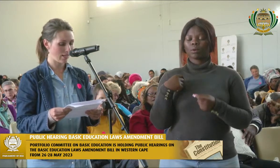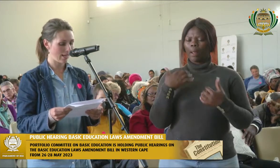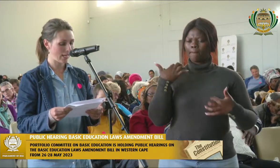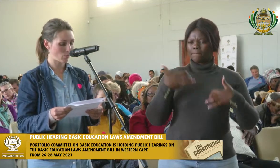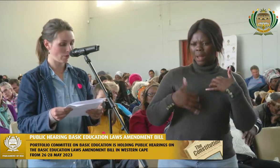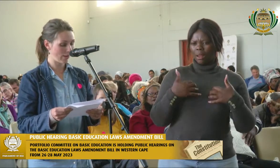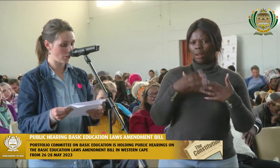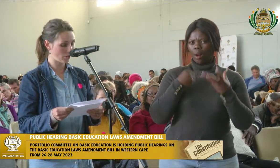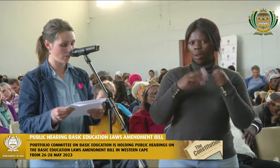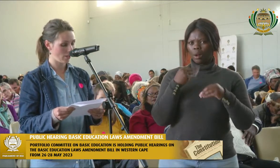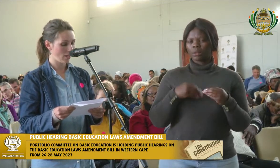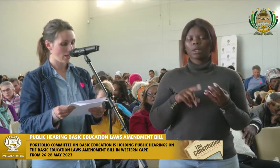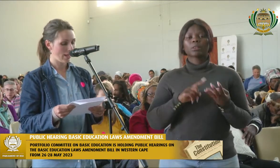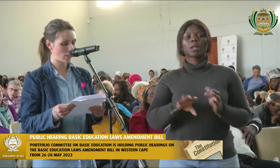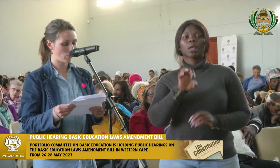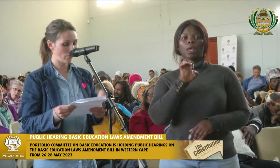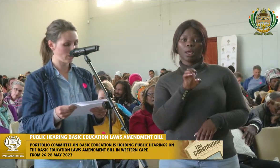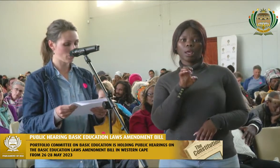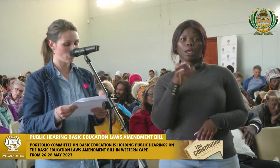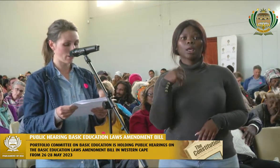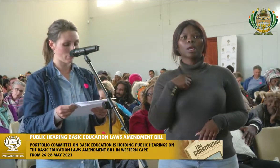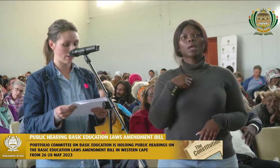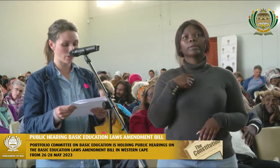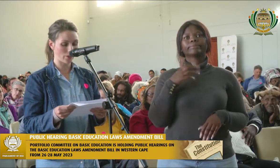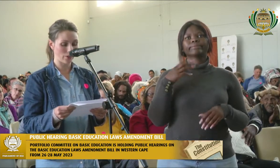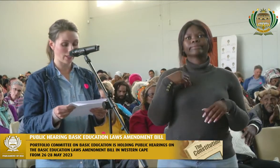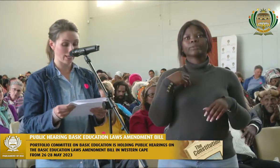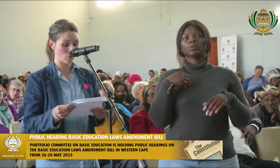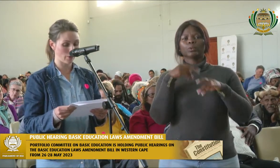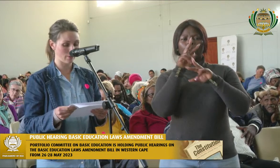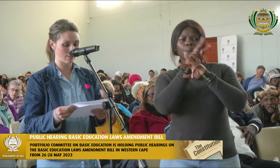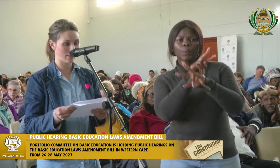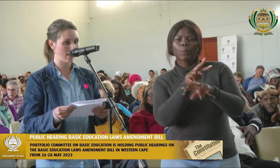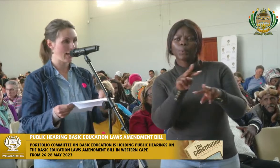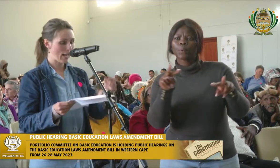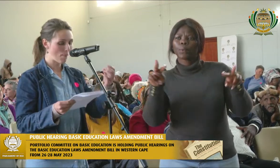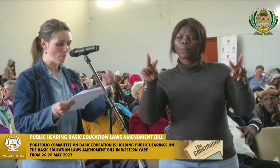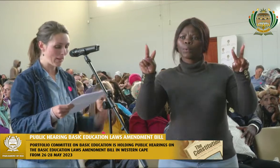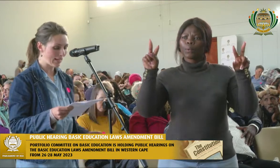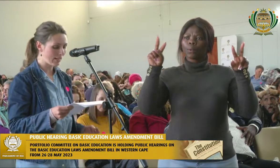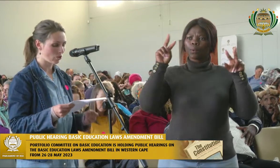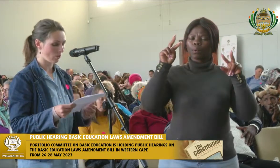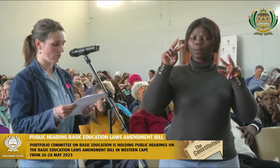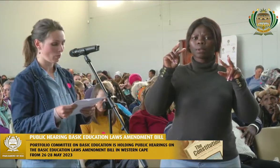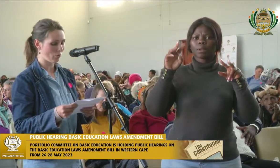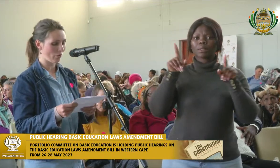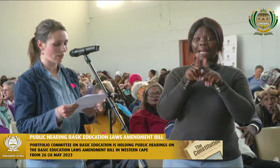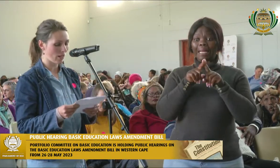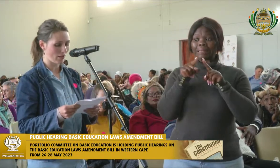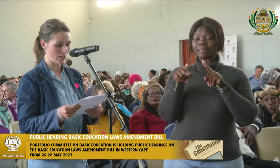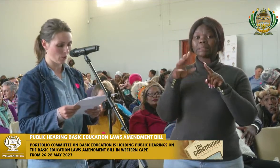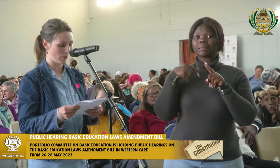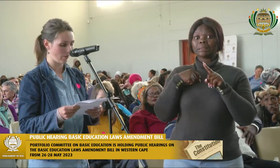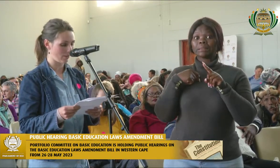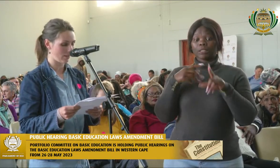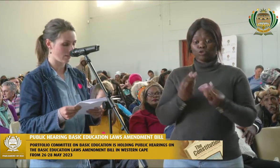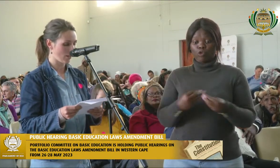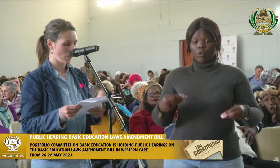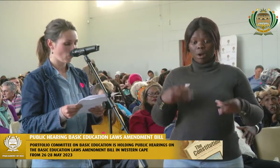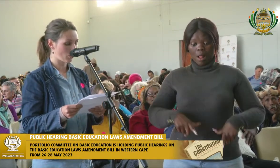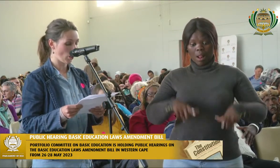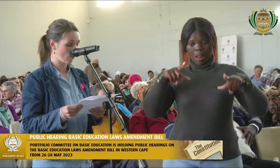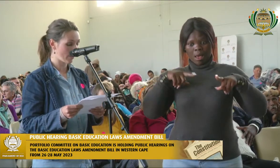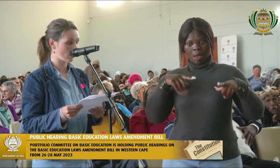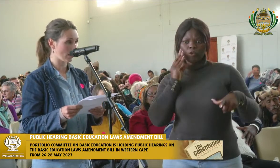E, exploration. Exploration drives greater learning experiences, embedding children with real life